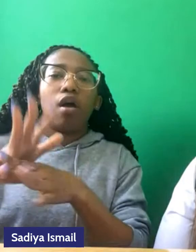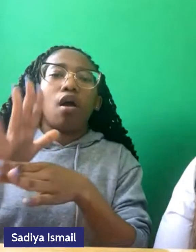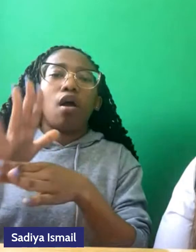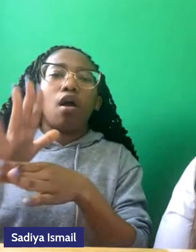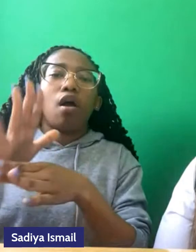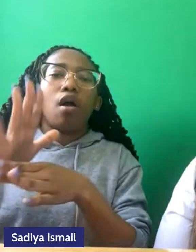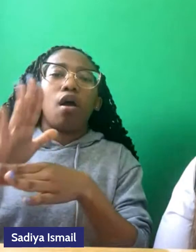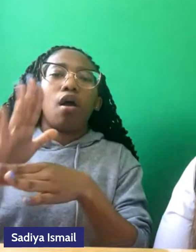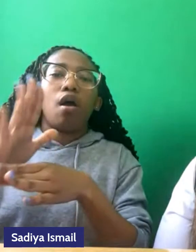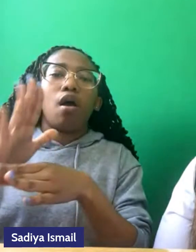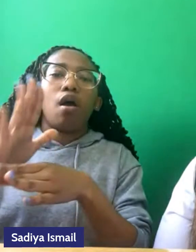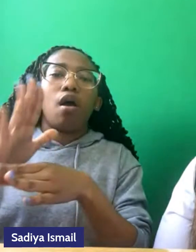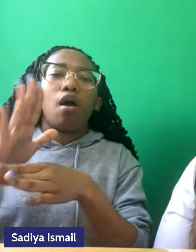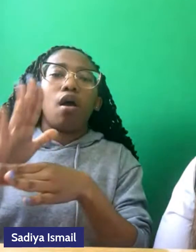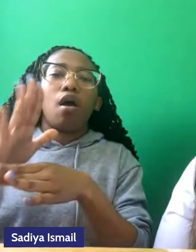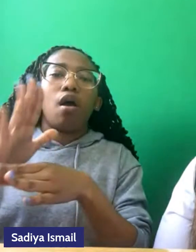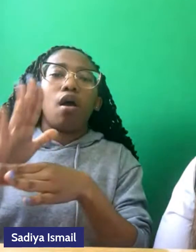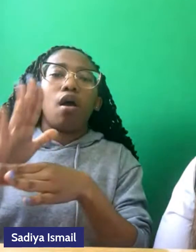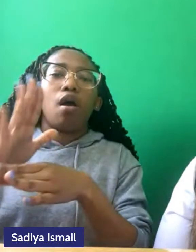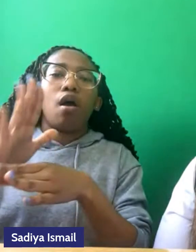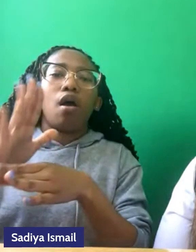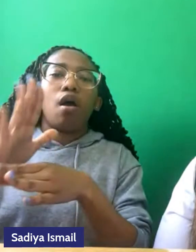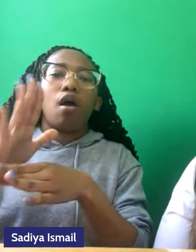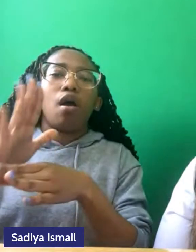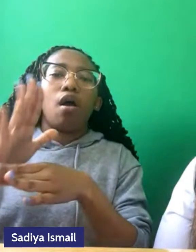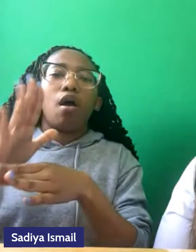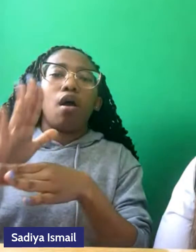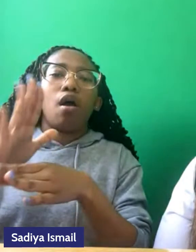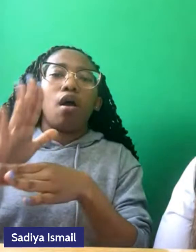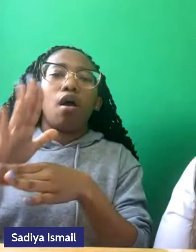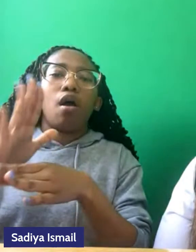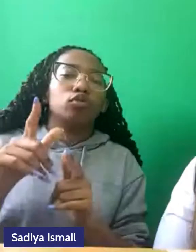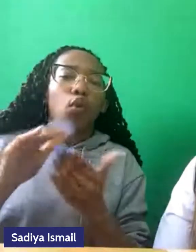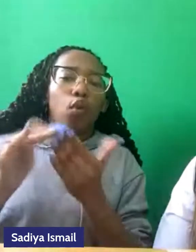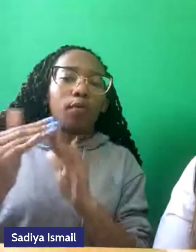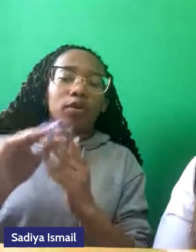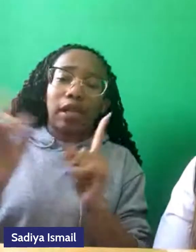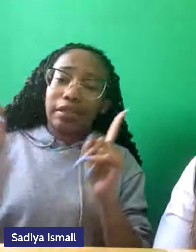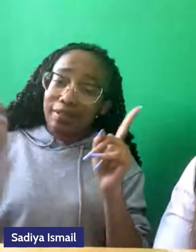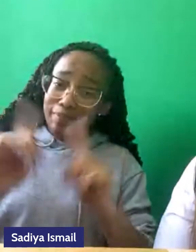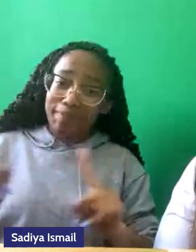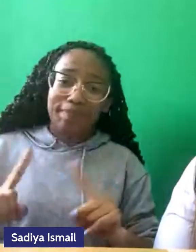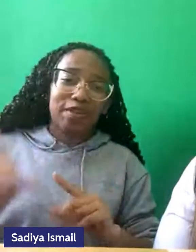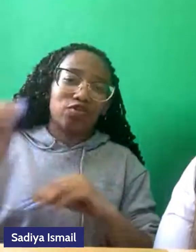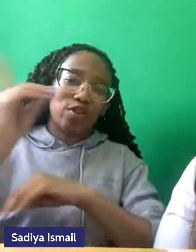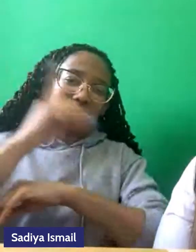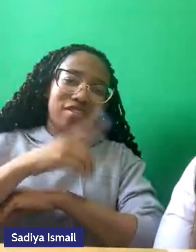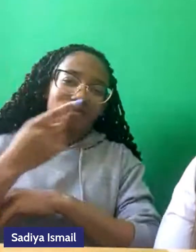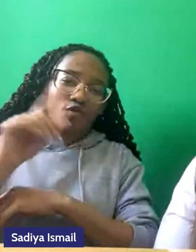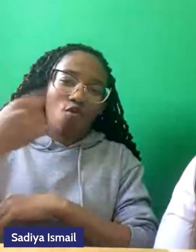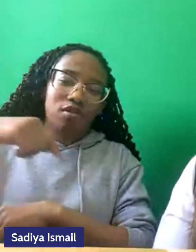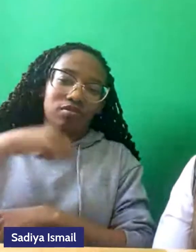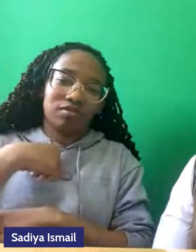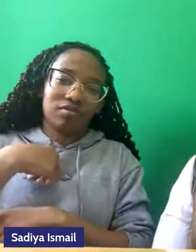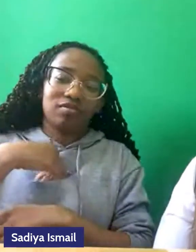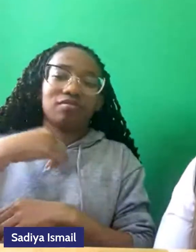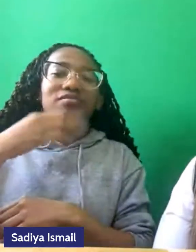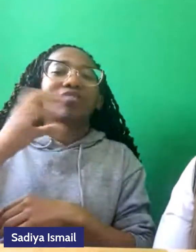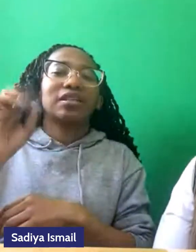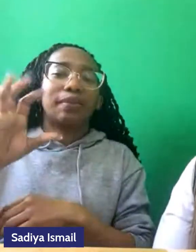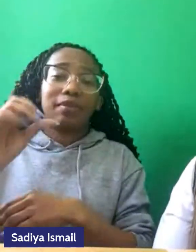to introduce it to the community. So it's really a special day for us, especially the month of